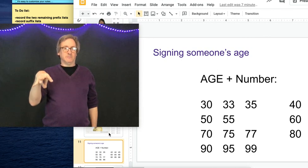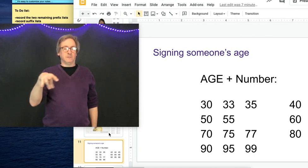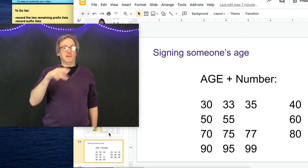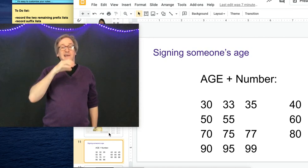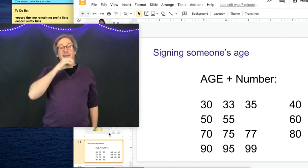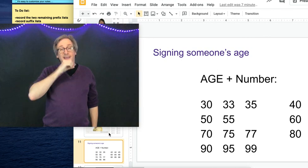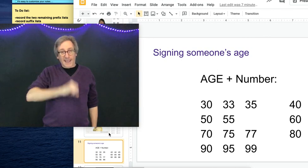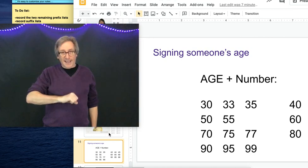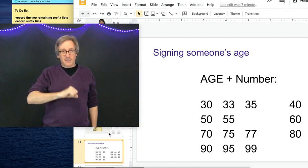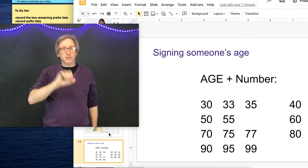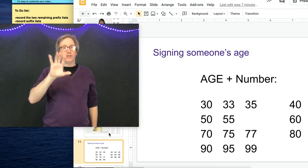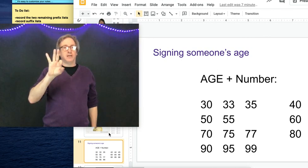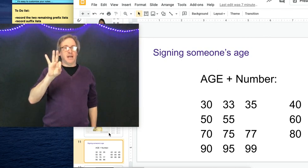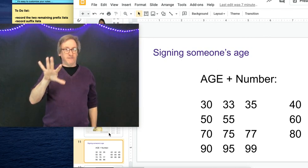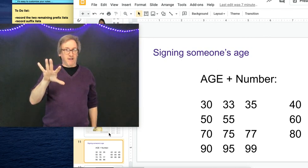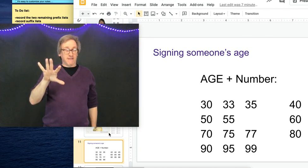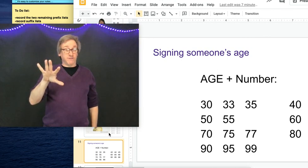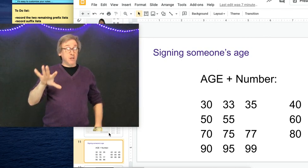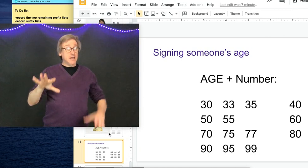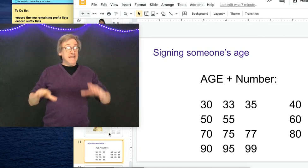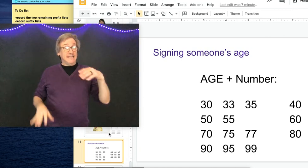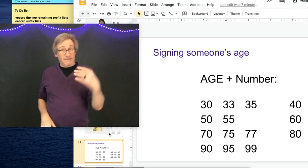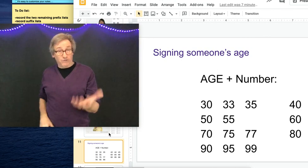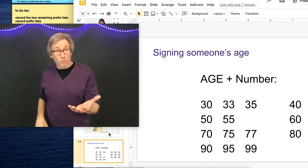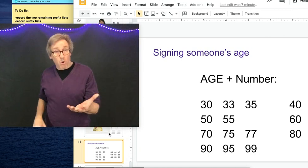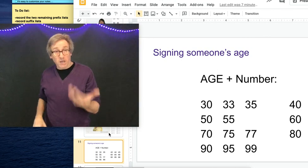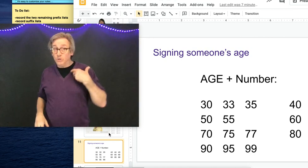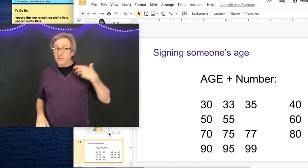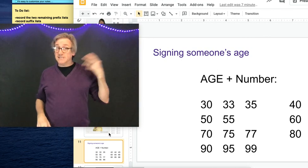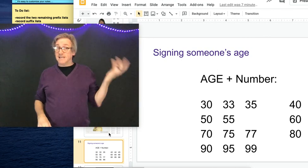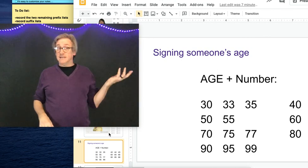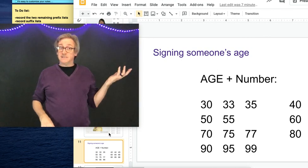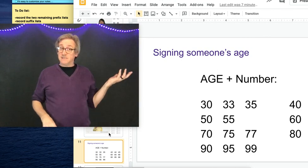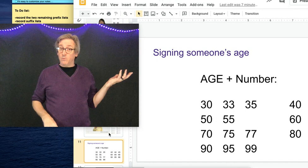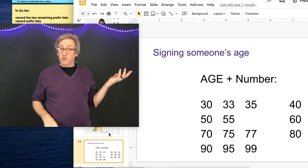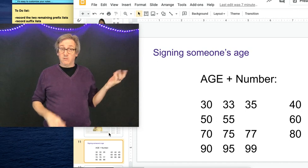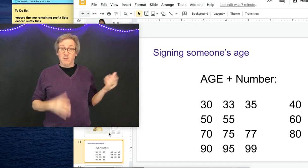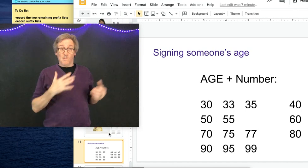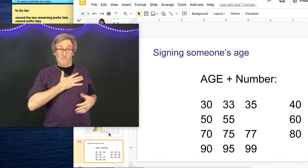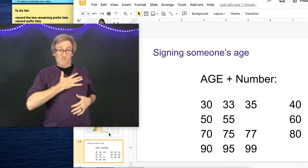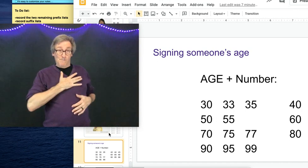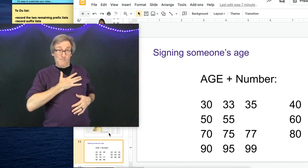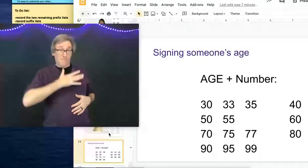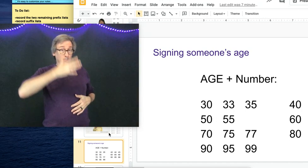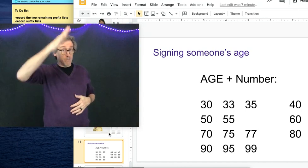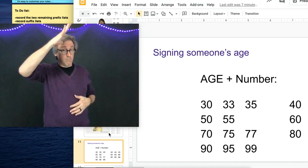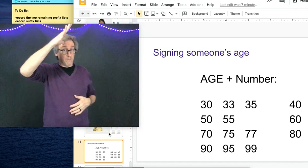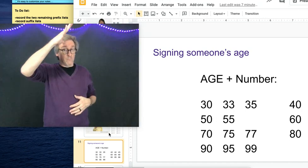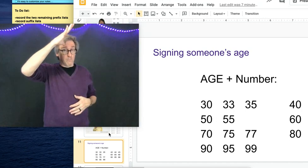77, age 95. If you want, you can assign it to someone.